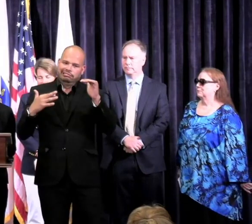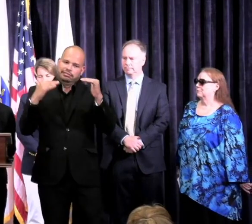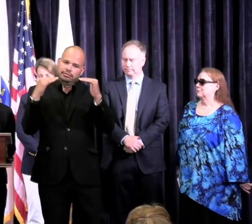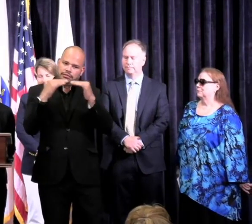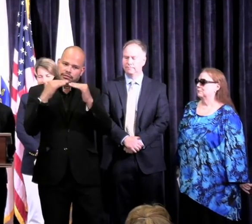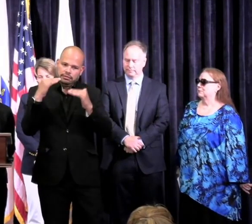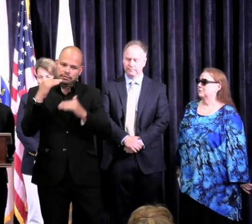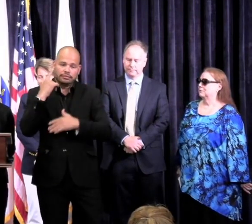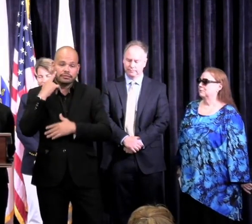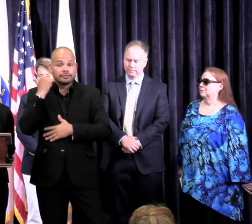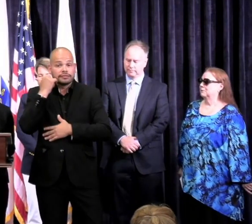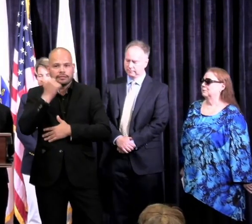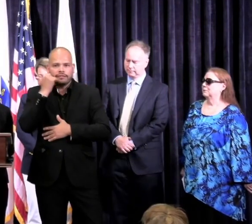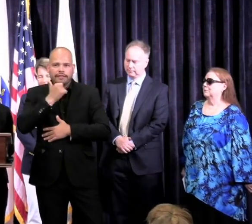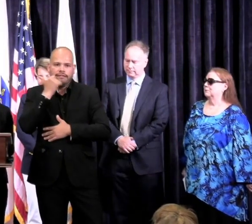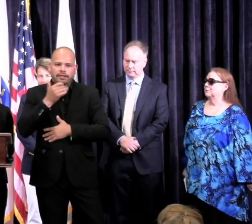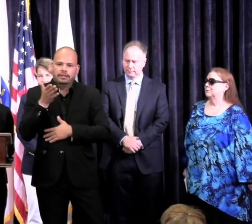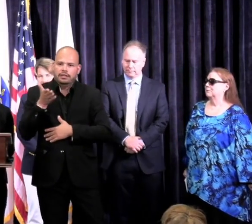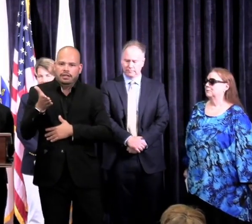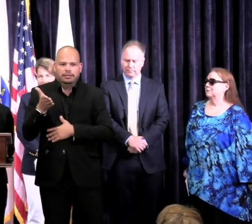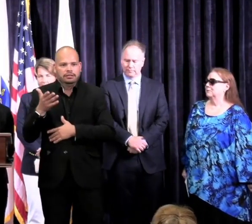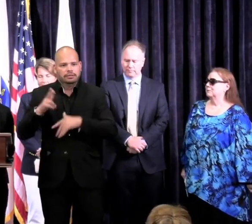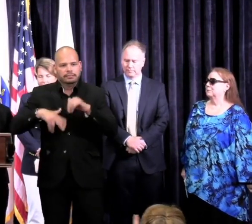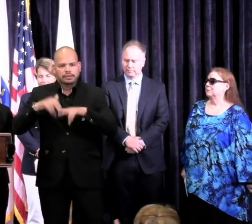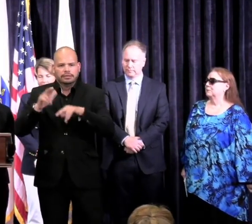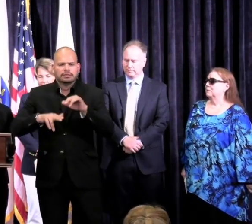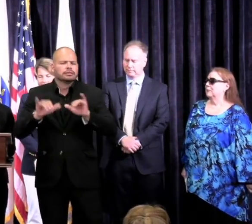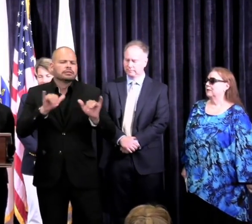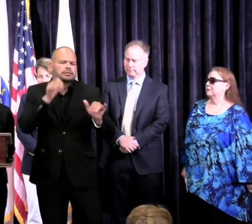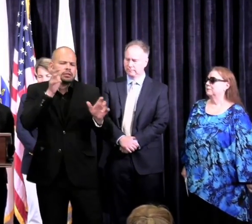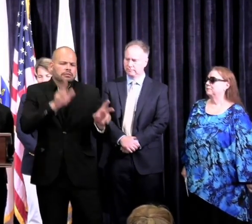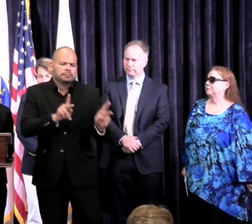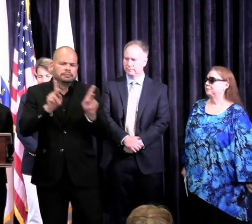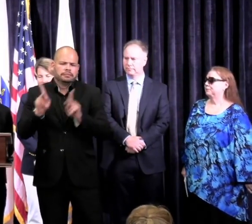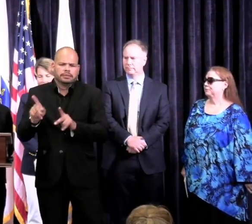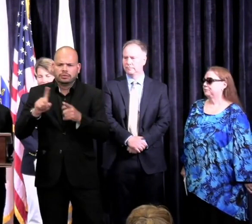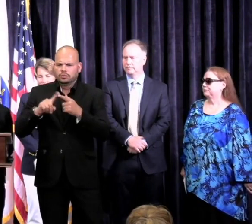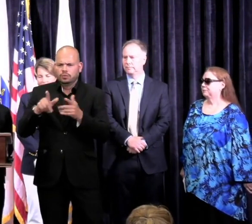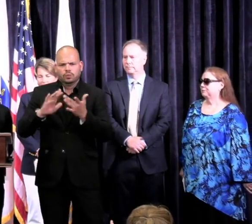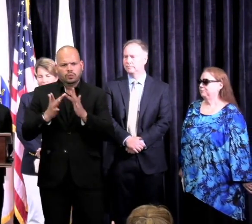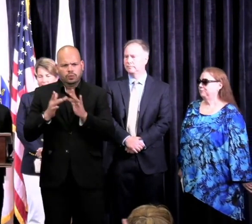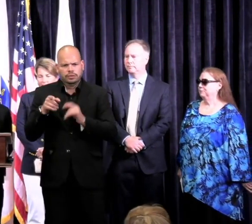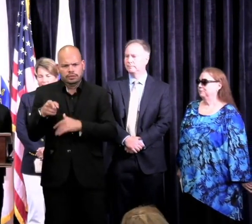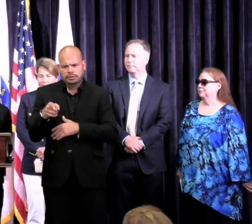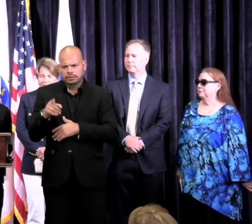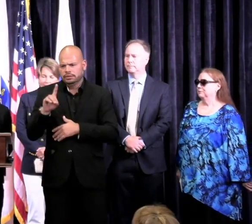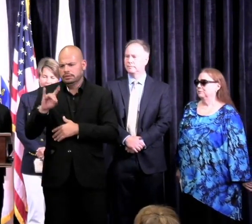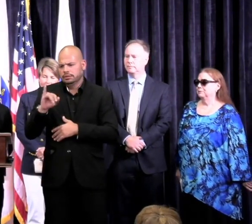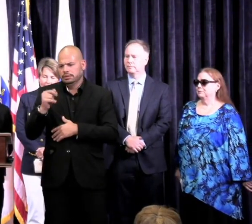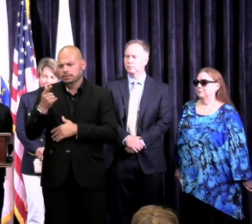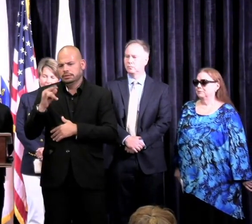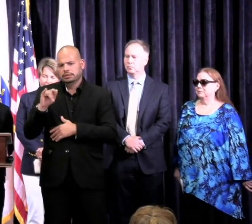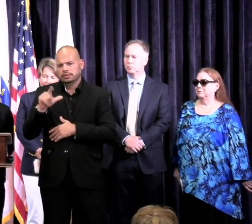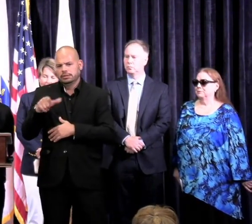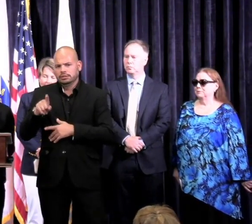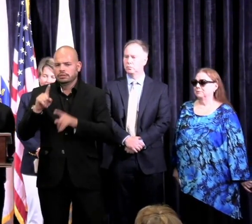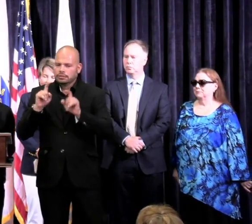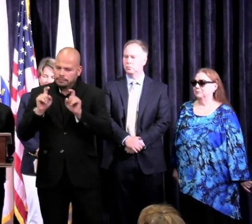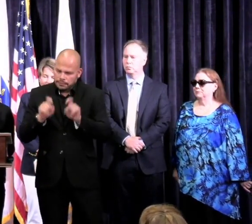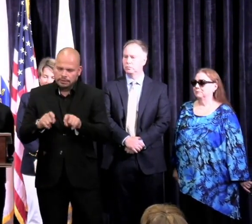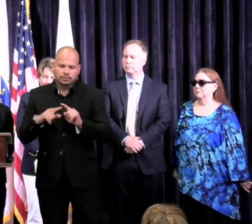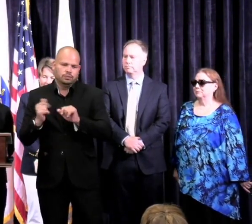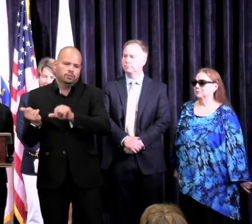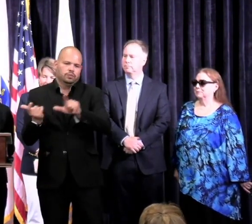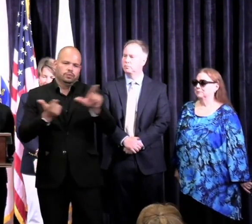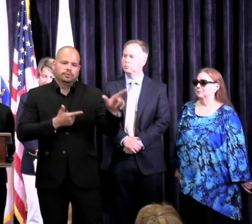to be accessible for all our Digital Services must be designed so that they are accessible for everyone as